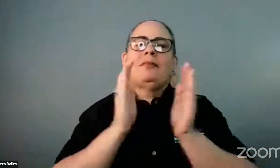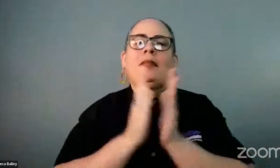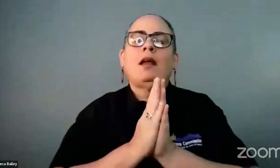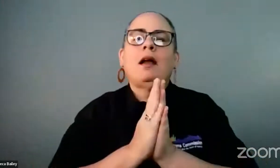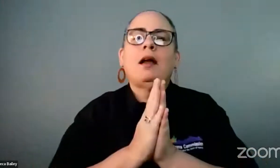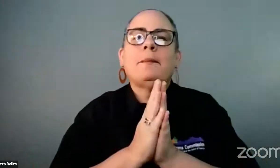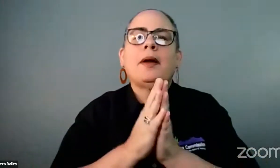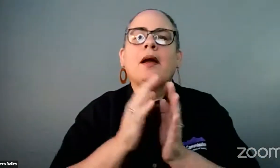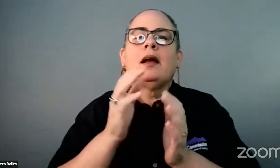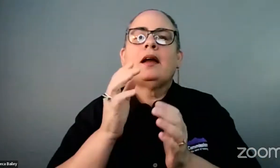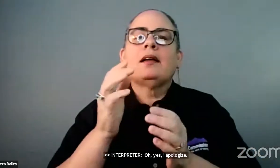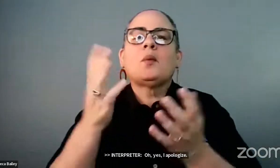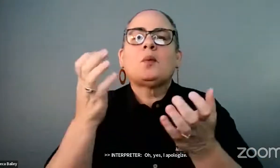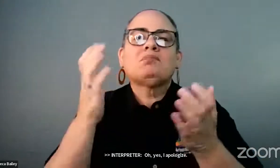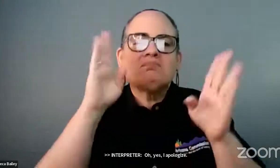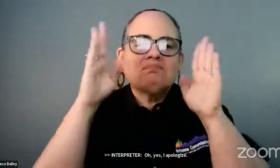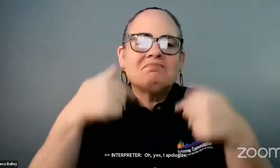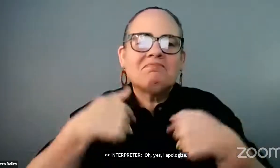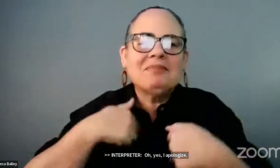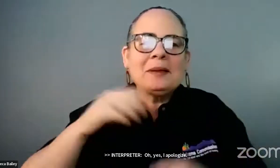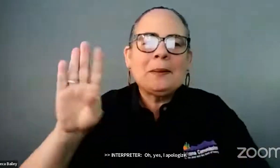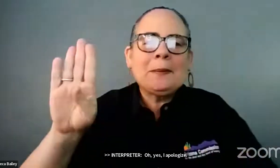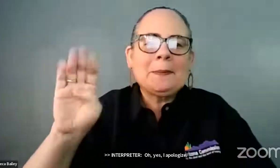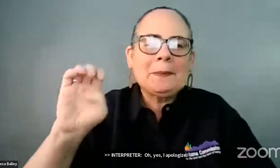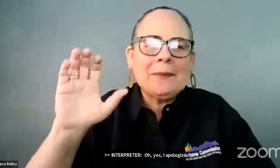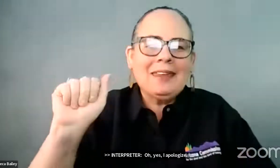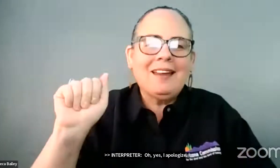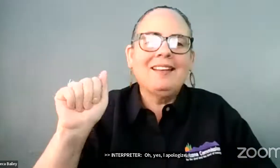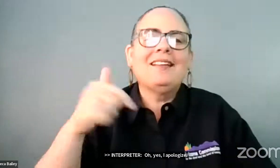Sorry about that, everybody. Let me take a step back.